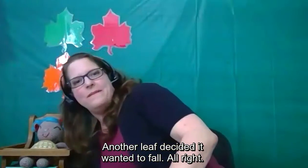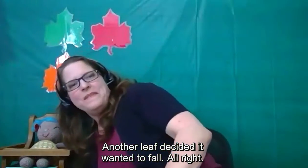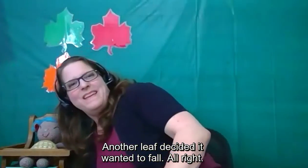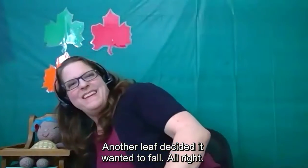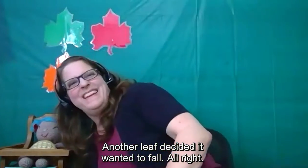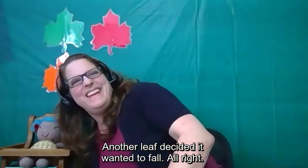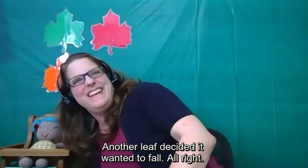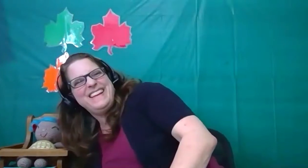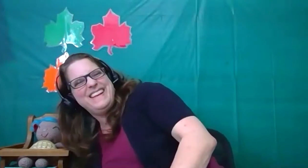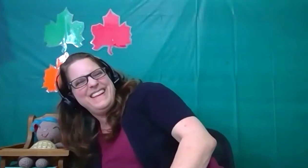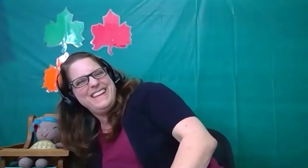right.